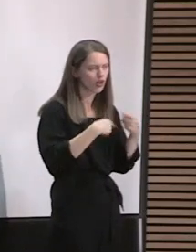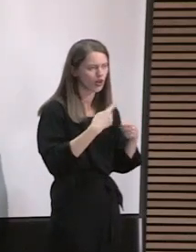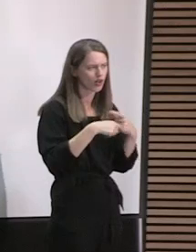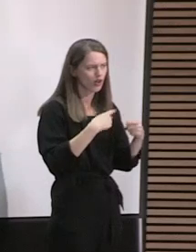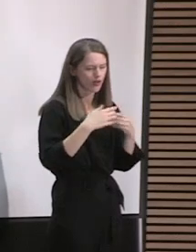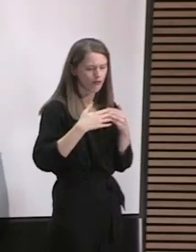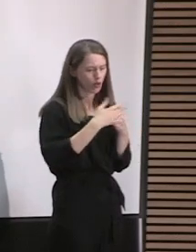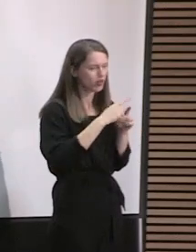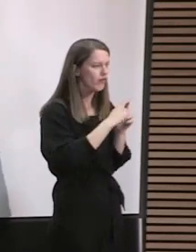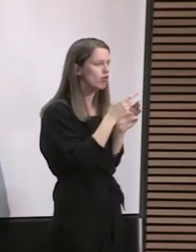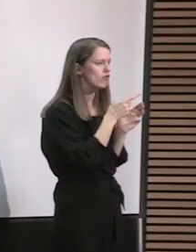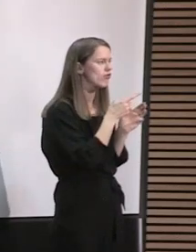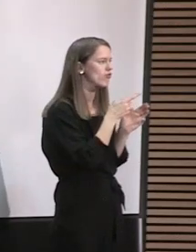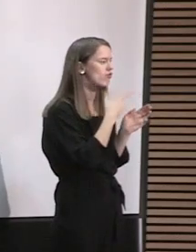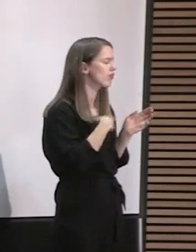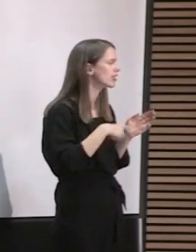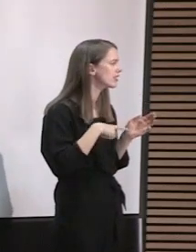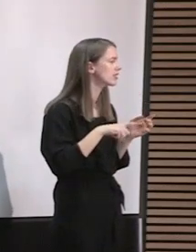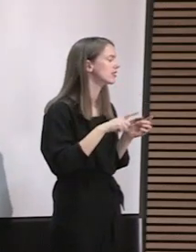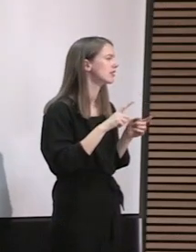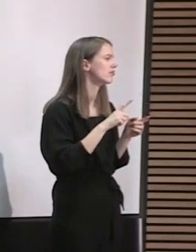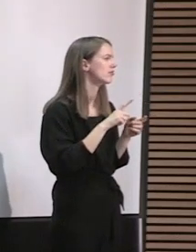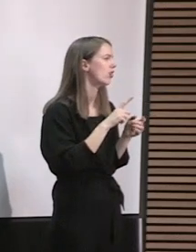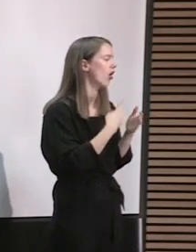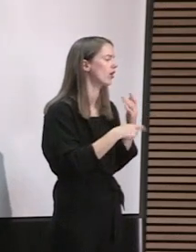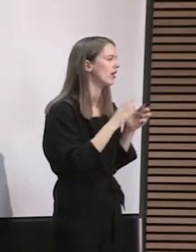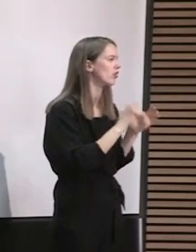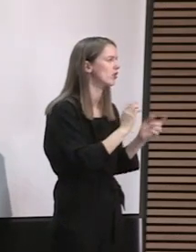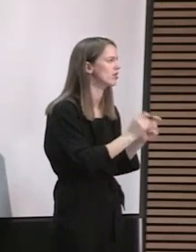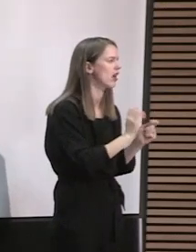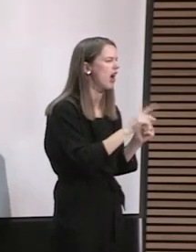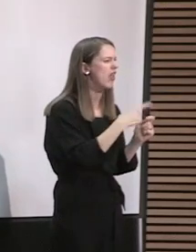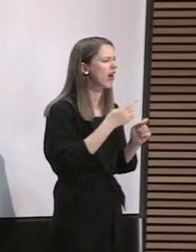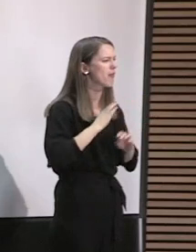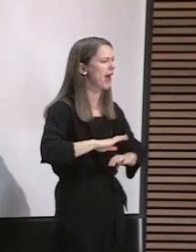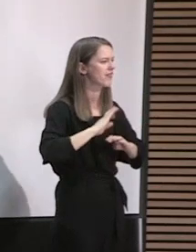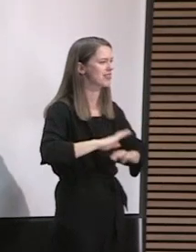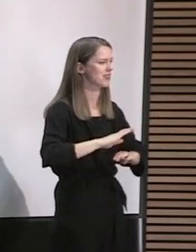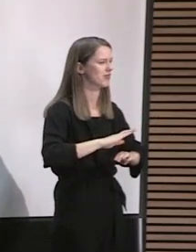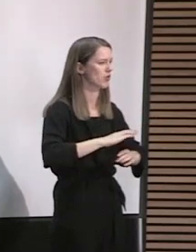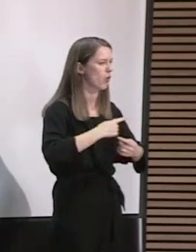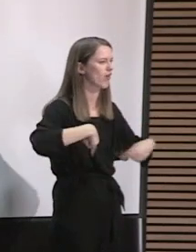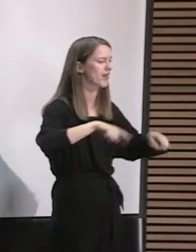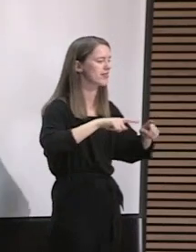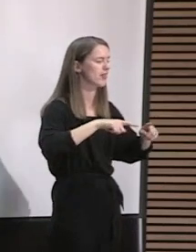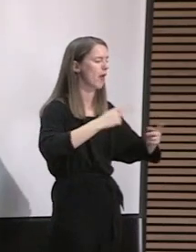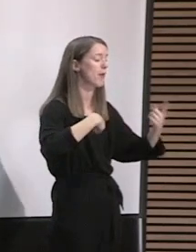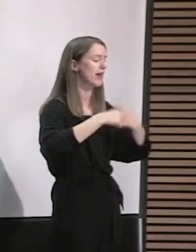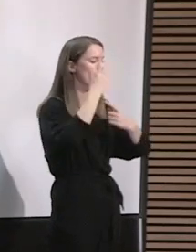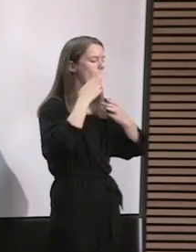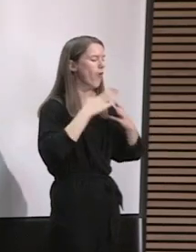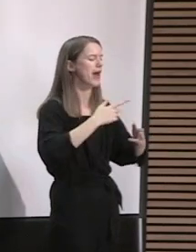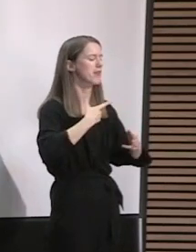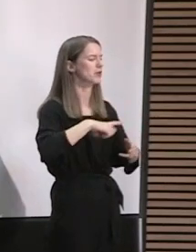saw for a whole range of reasons, and it wasn't just about testing, there was a whole range of behaviours that all of us, I think, reverted to because